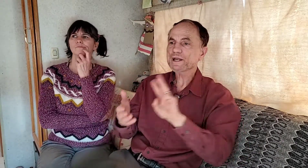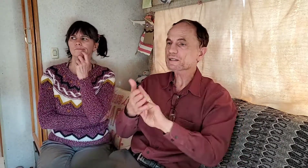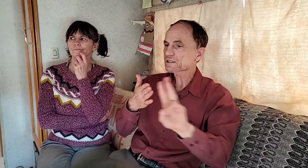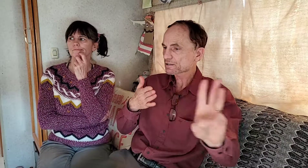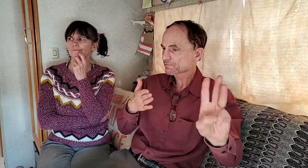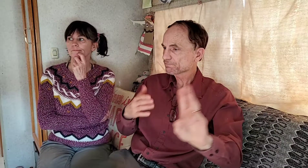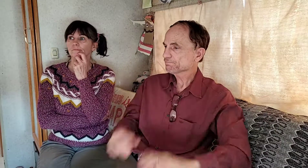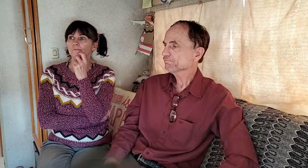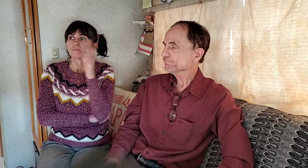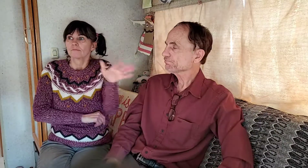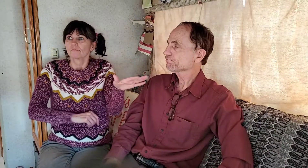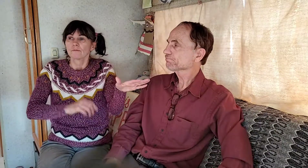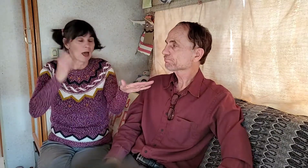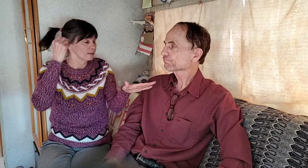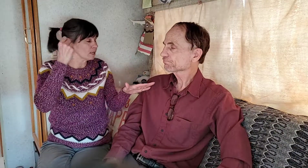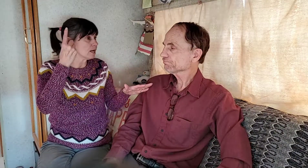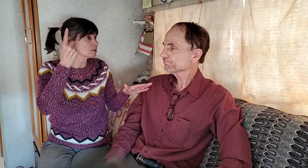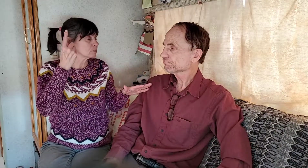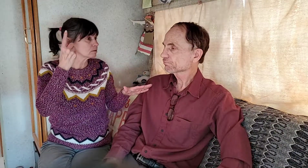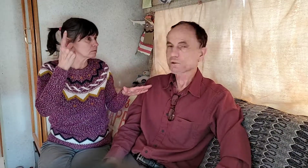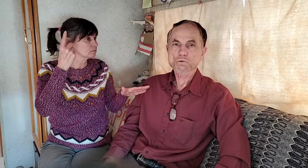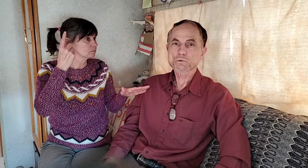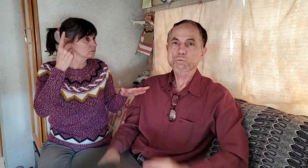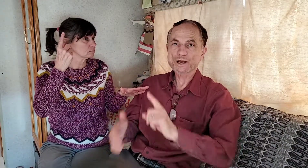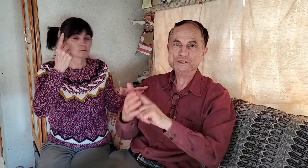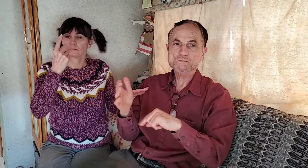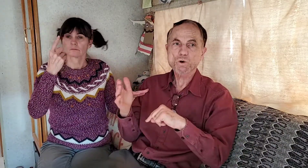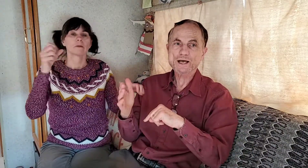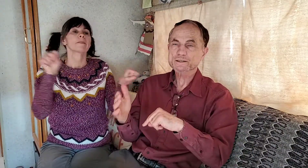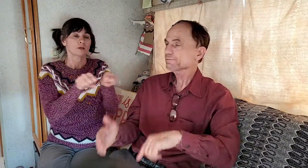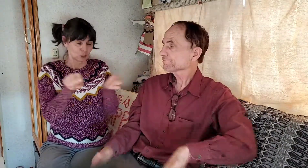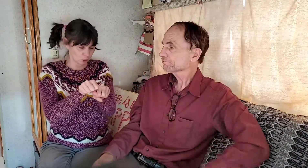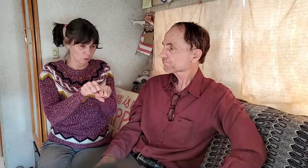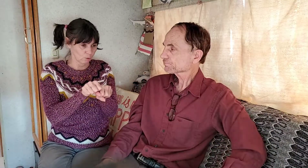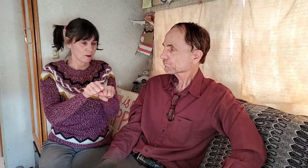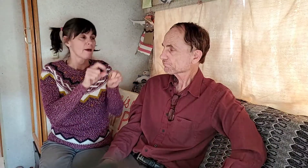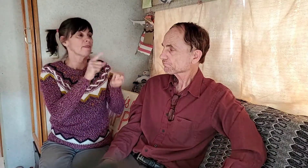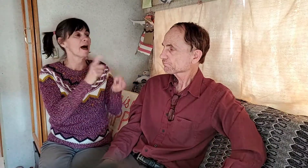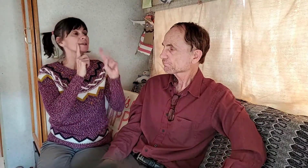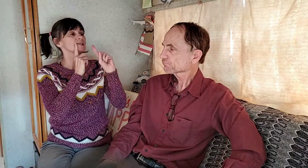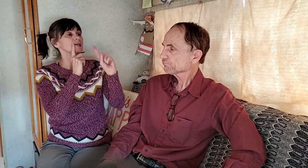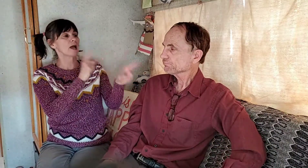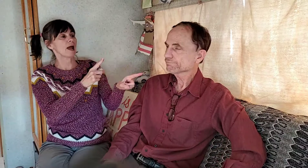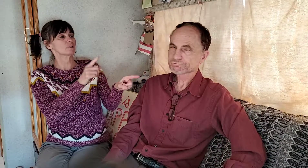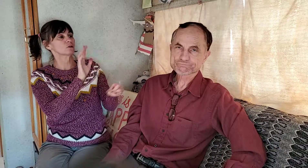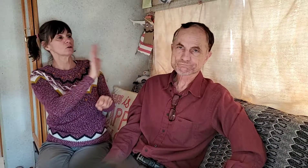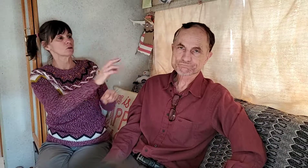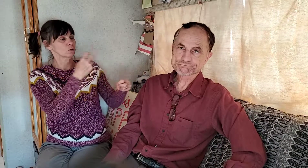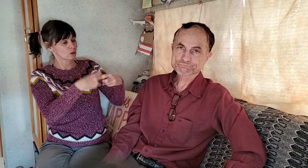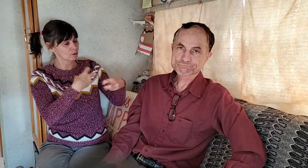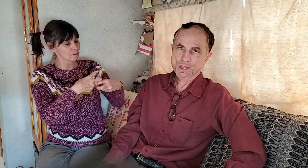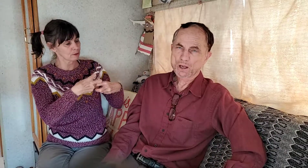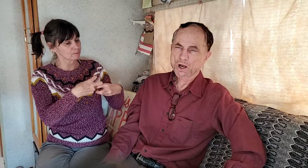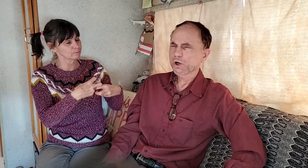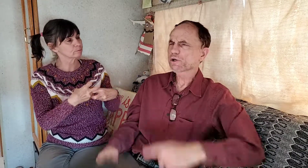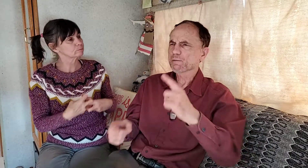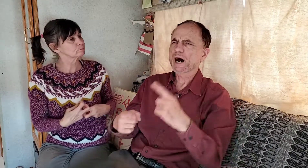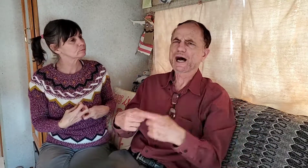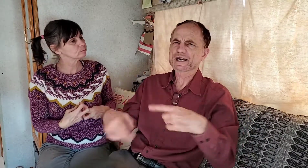weeks? That's it. What? The shoe. That's the answer to your problem. Oh, come on. I